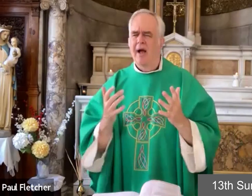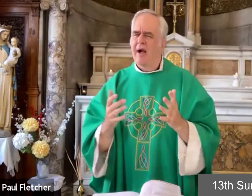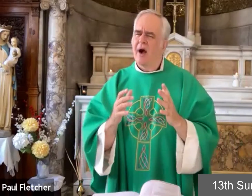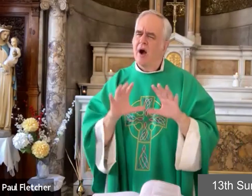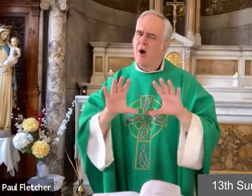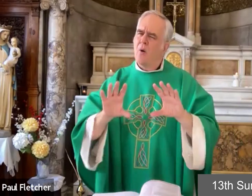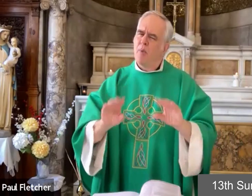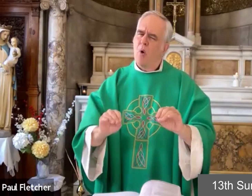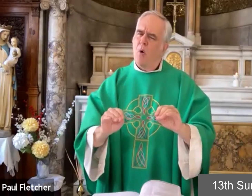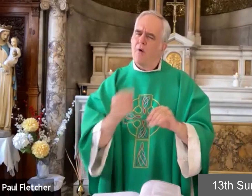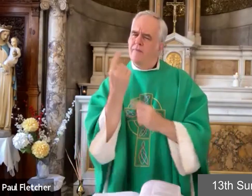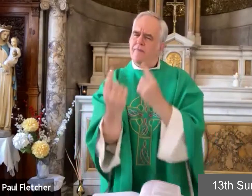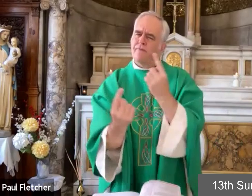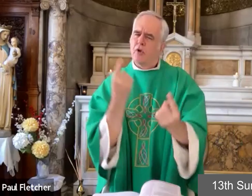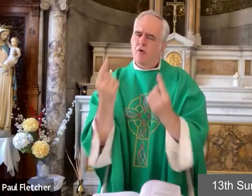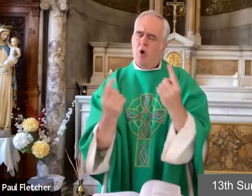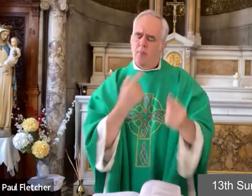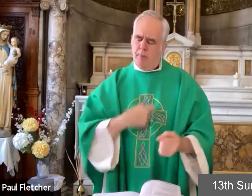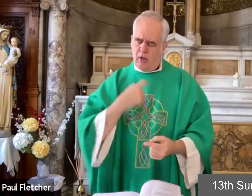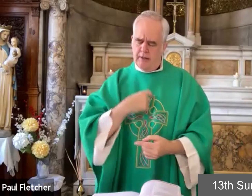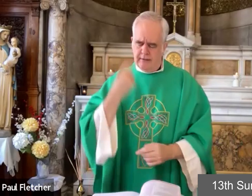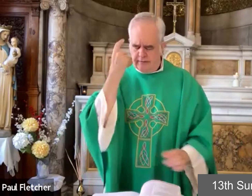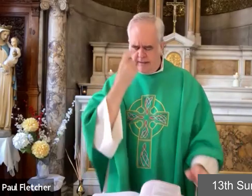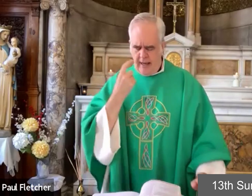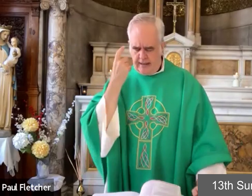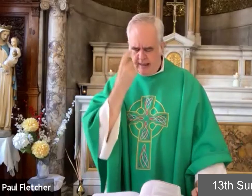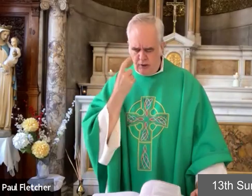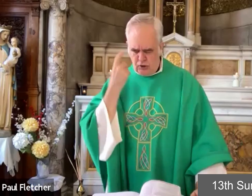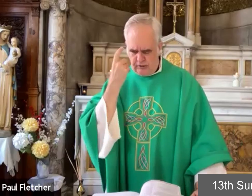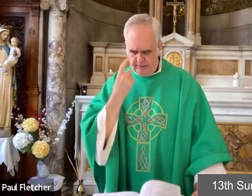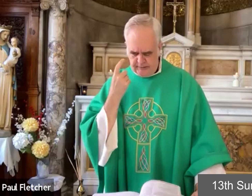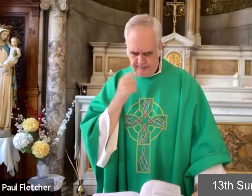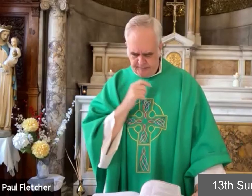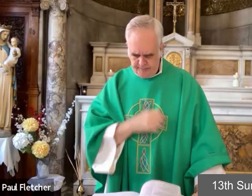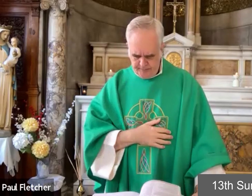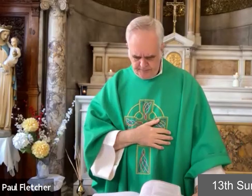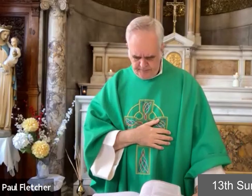And now, for your own personal intention.